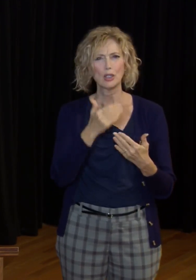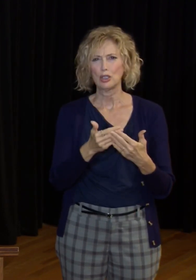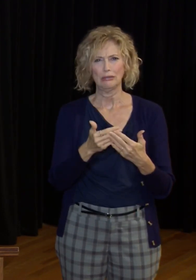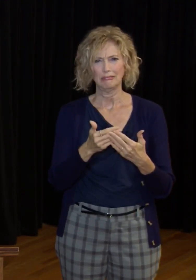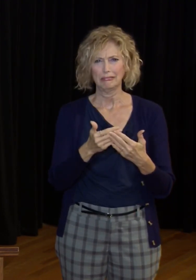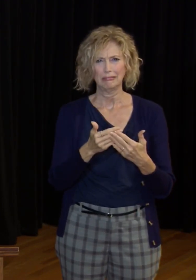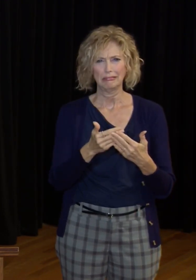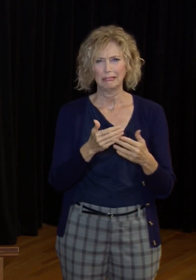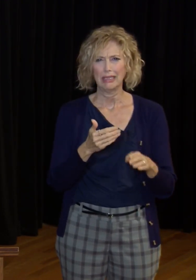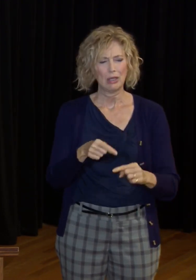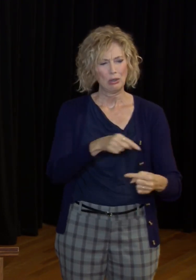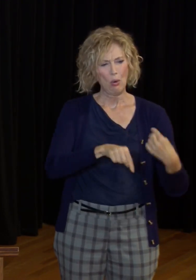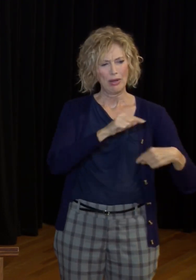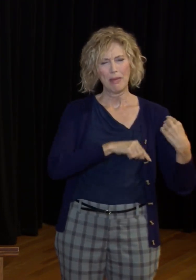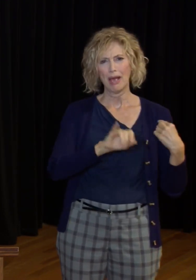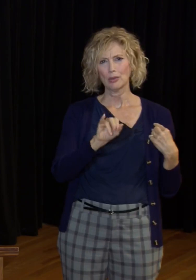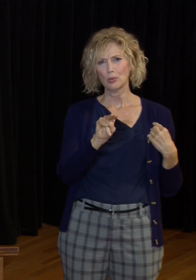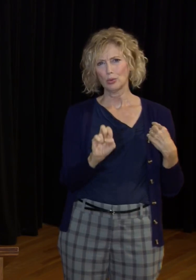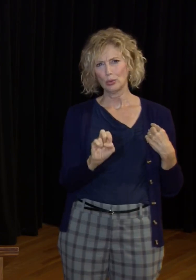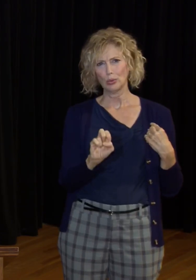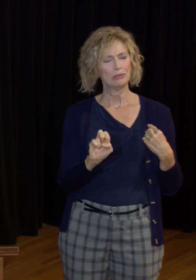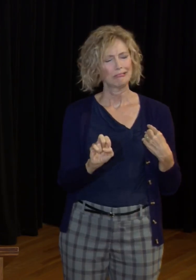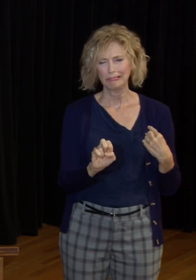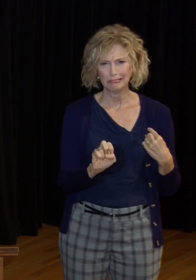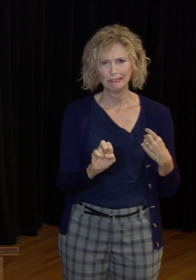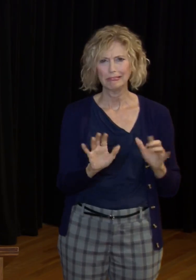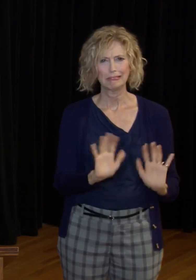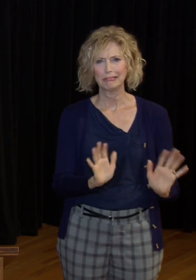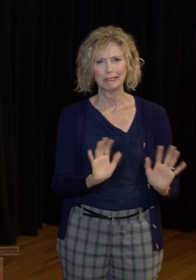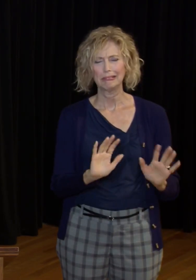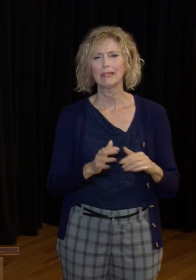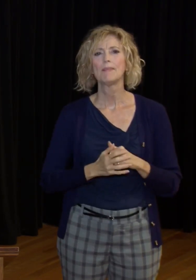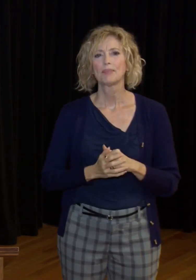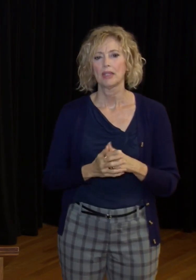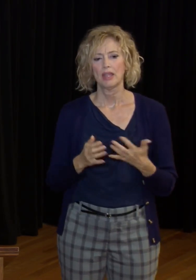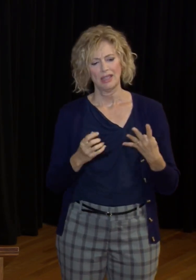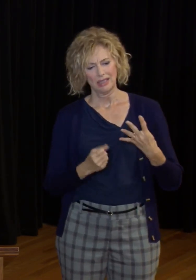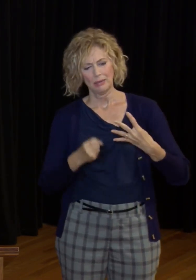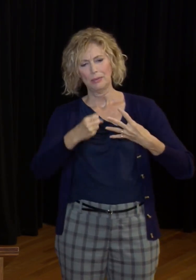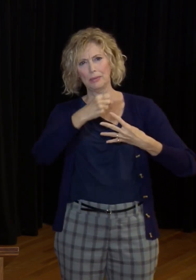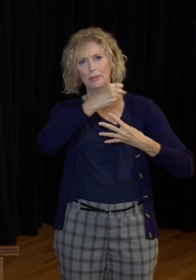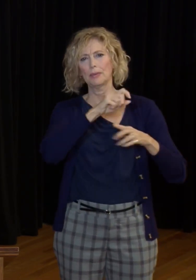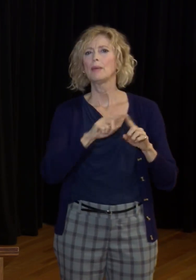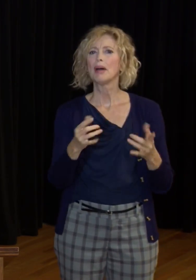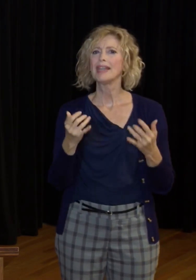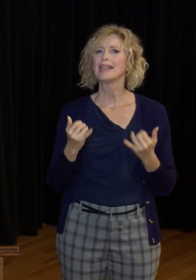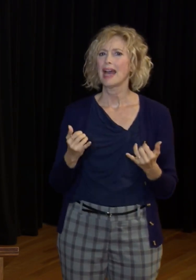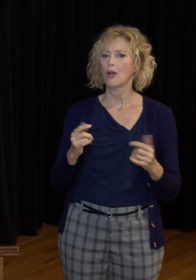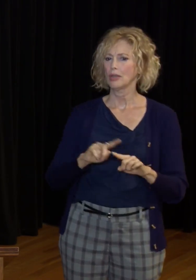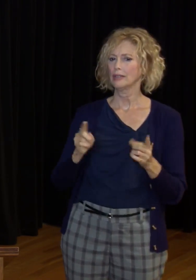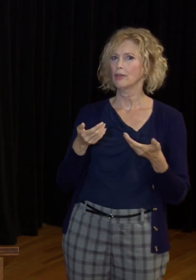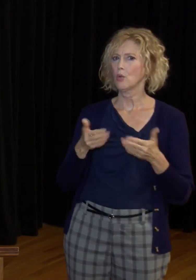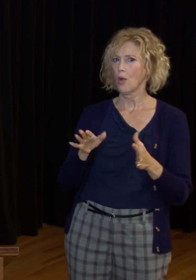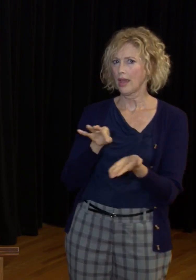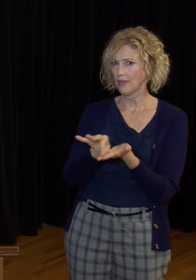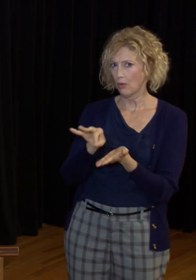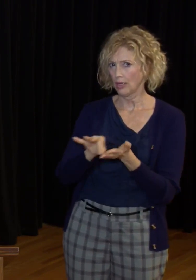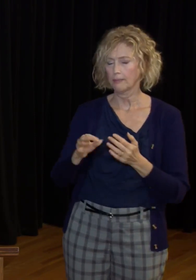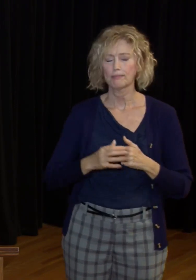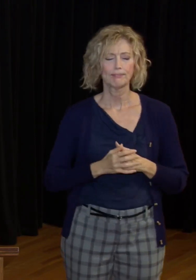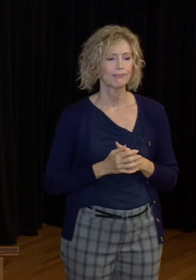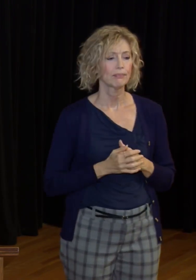early summer, going back to June, when we'd really kind of gone through the four-tier system and moved into a different realm of counting. We're now into